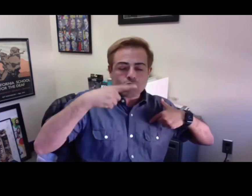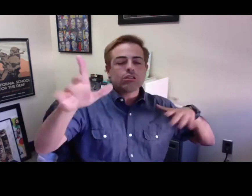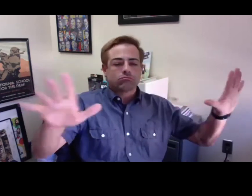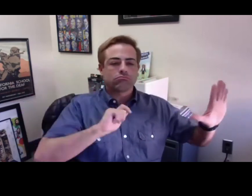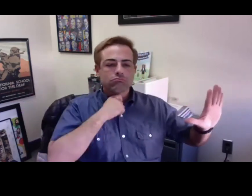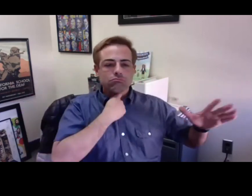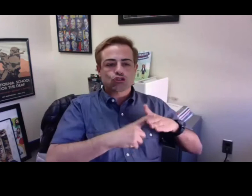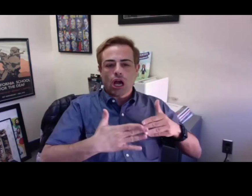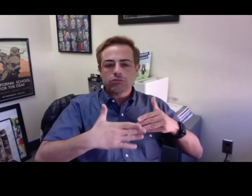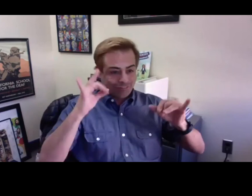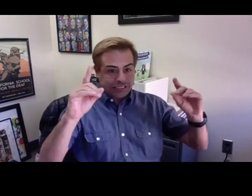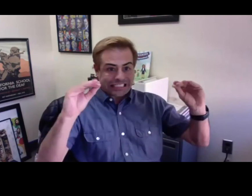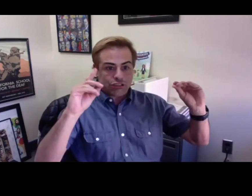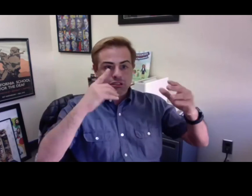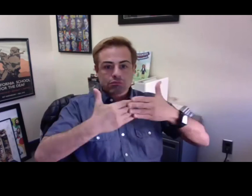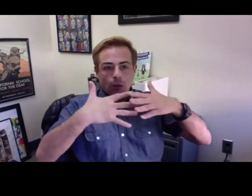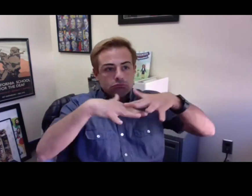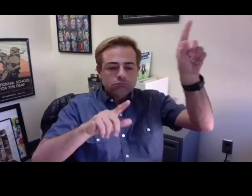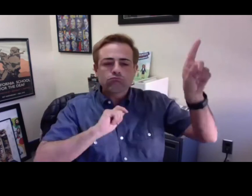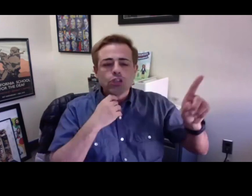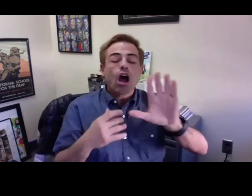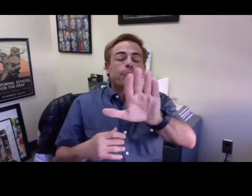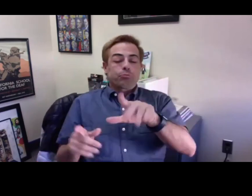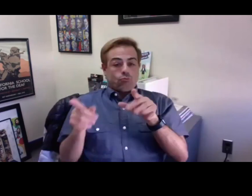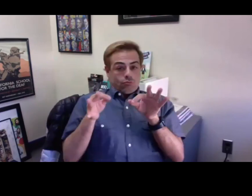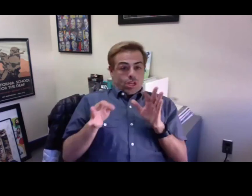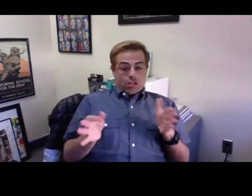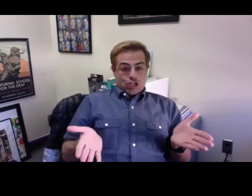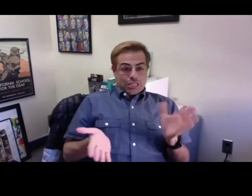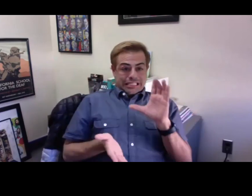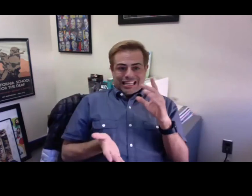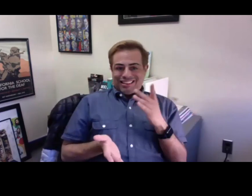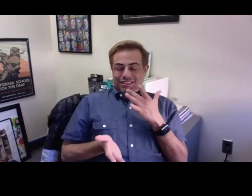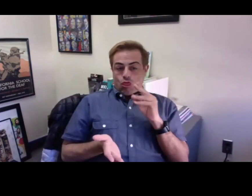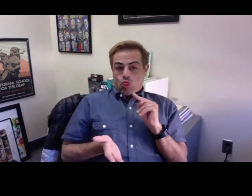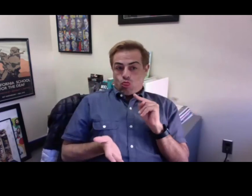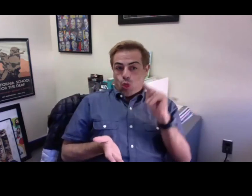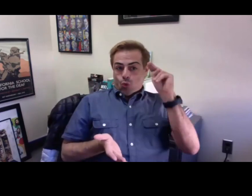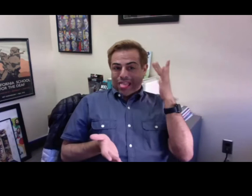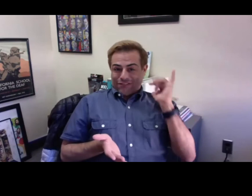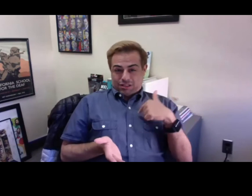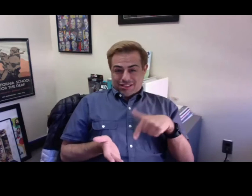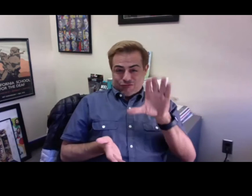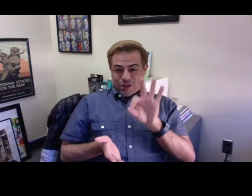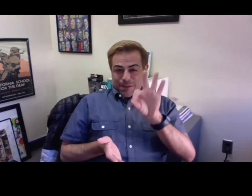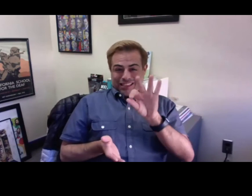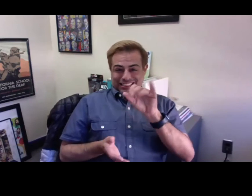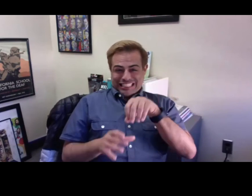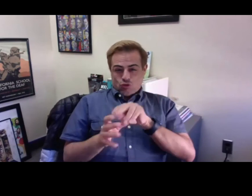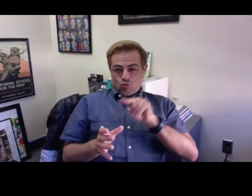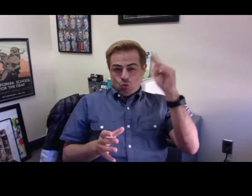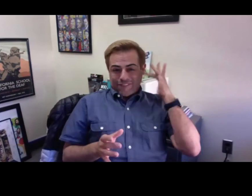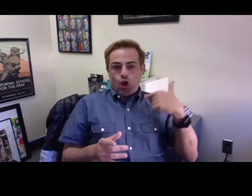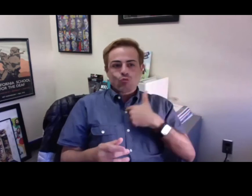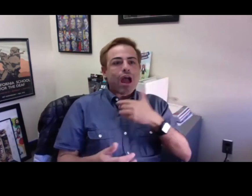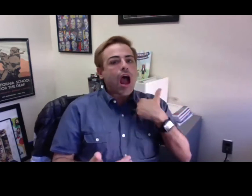you. If you're hearing, start turning your voice off and signing. At CSD in Northern